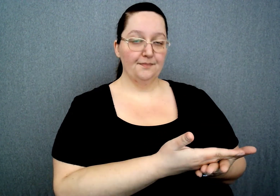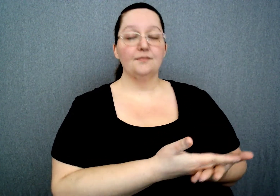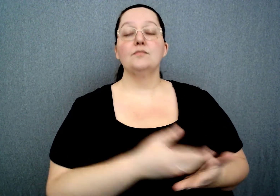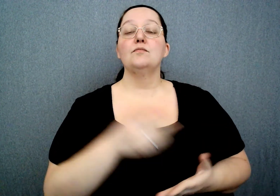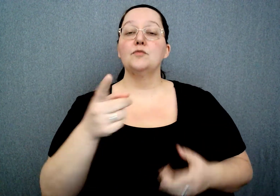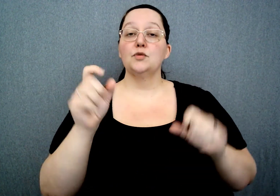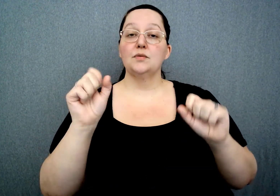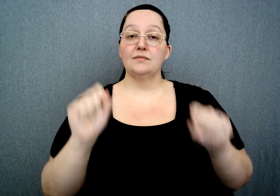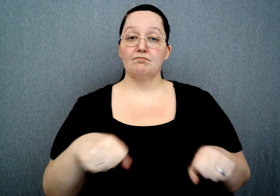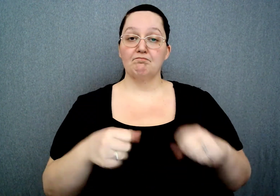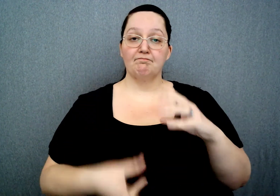school.